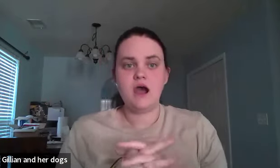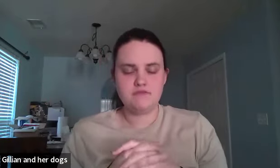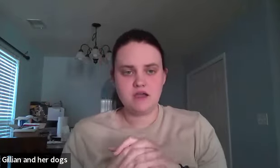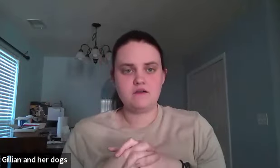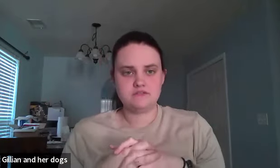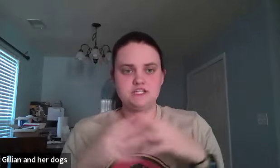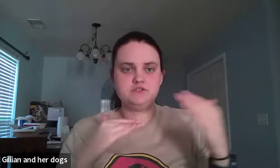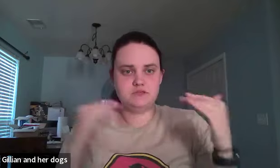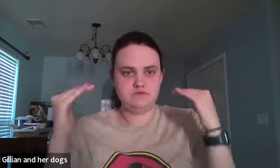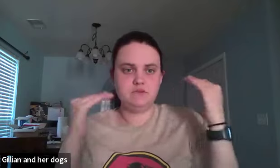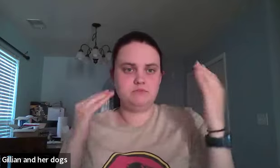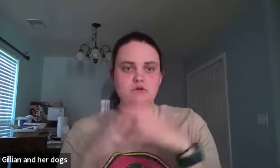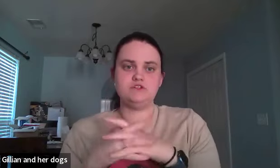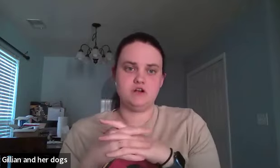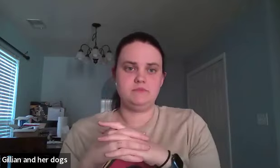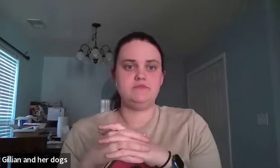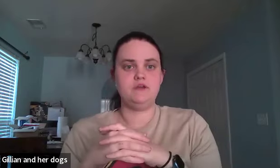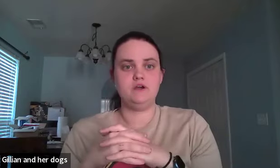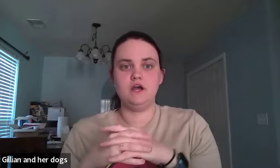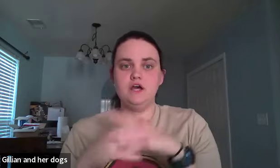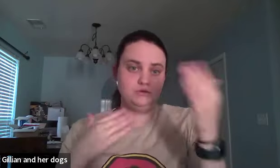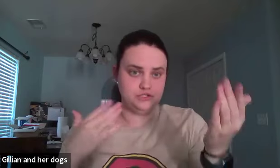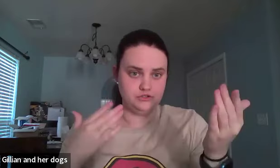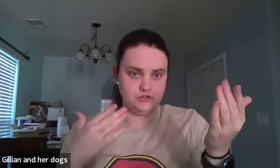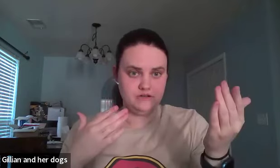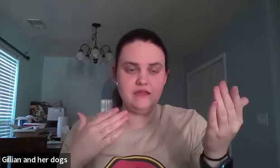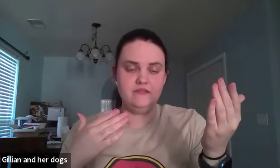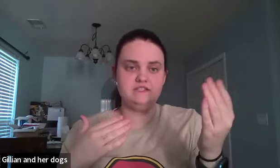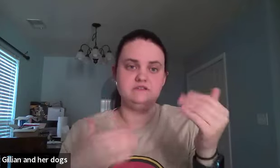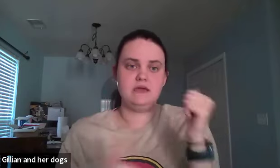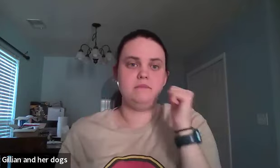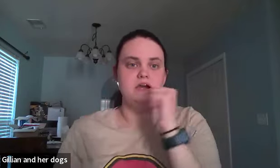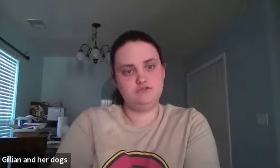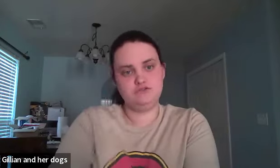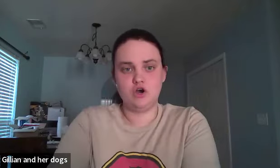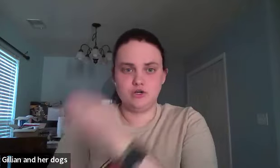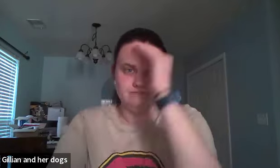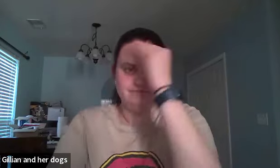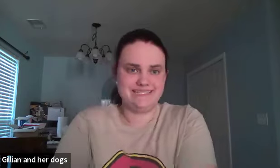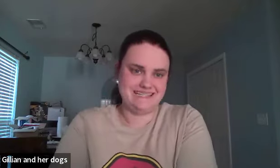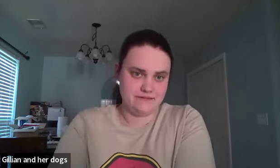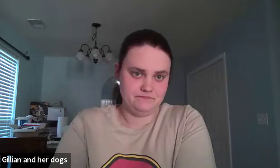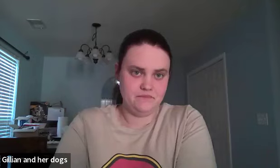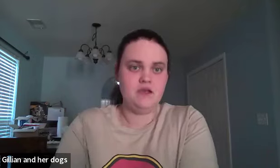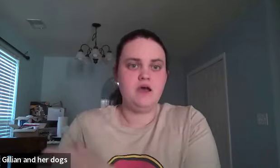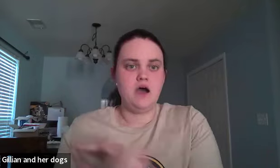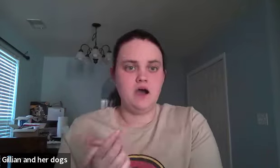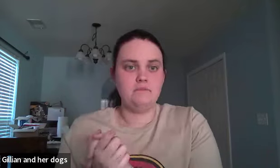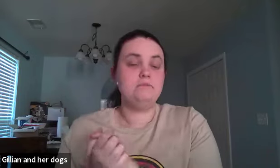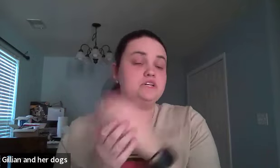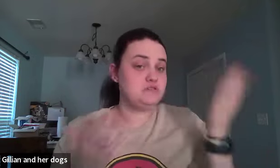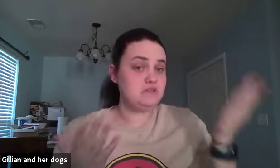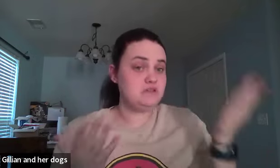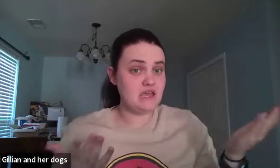I've had conversations with even people who are talking about their adult children, and they still say my daughter, my son. But you